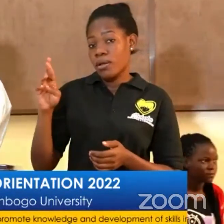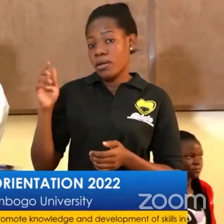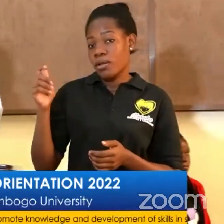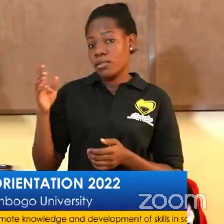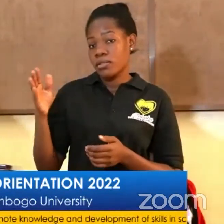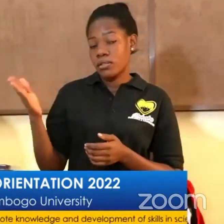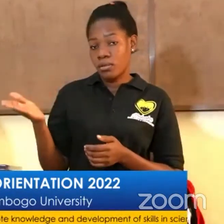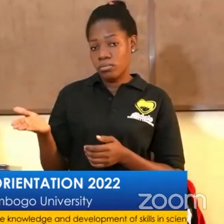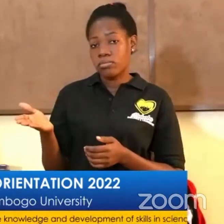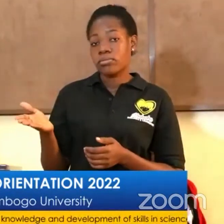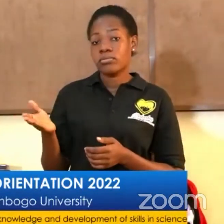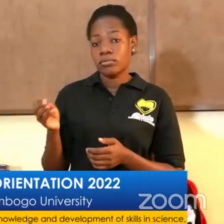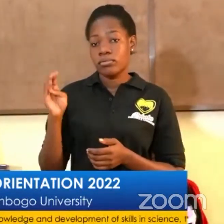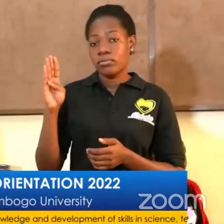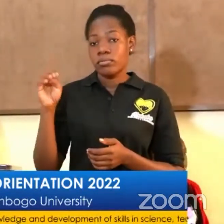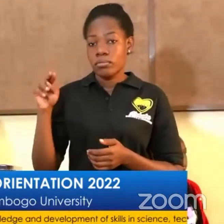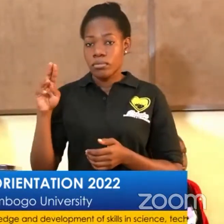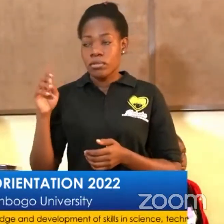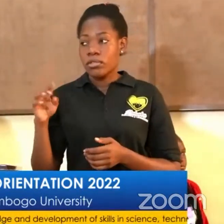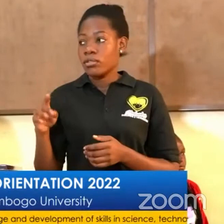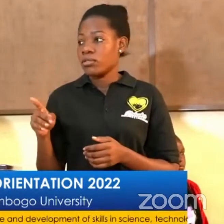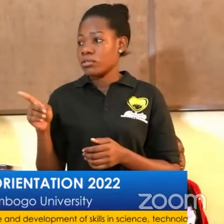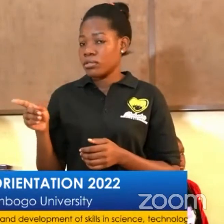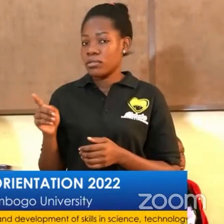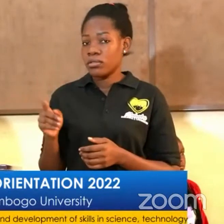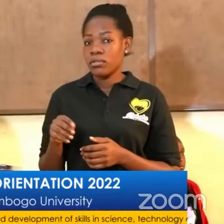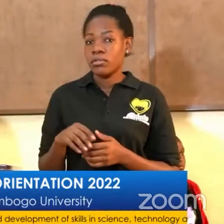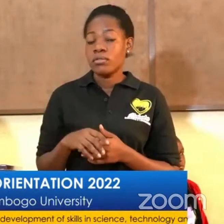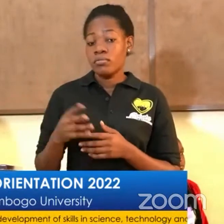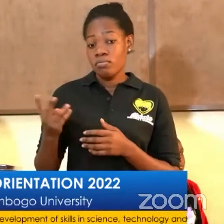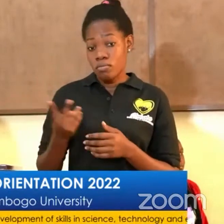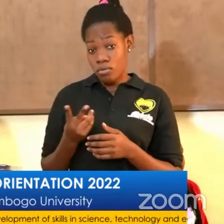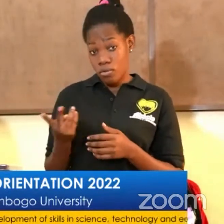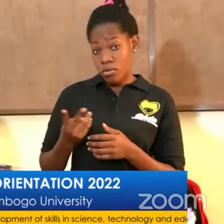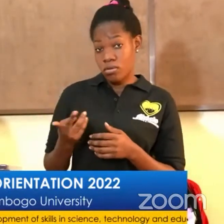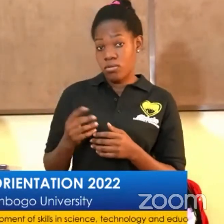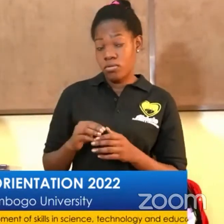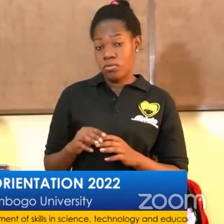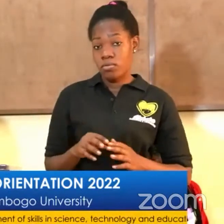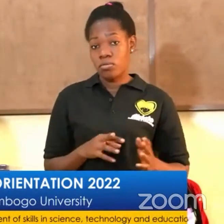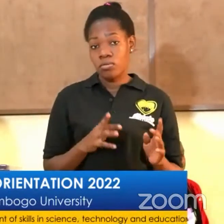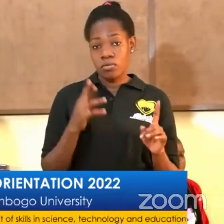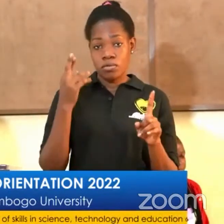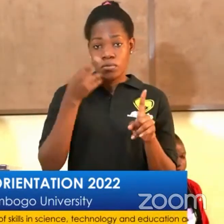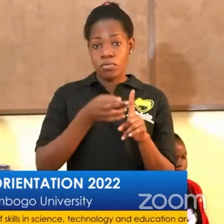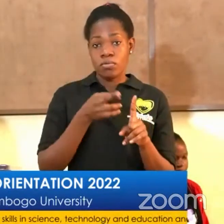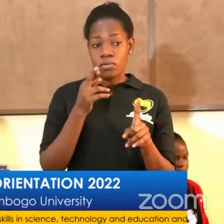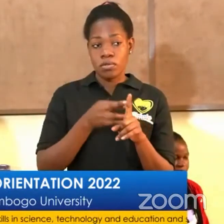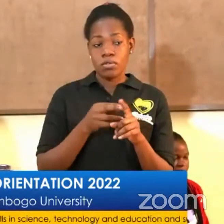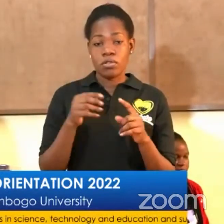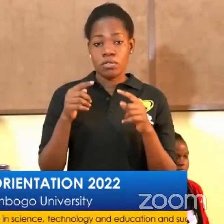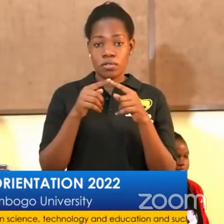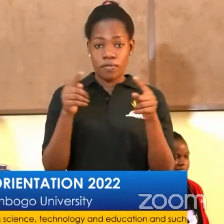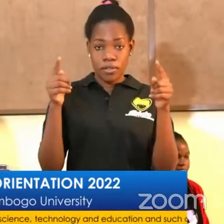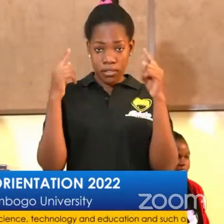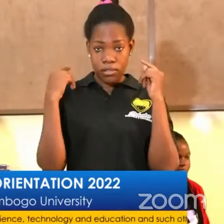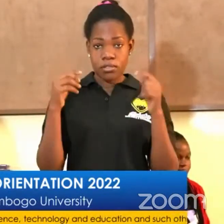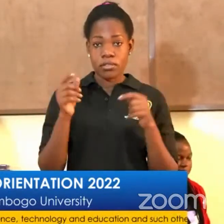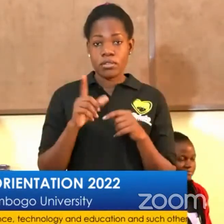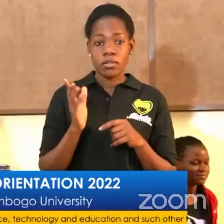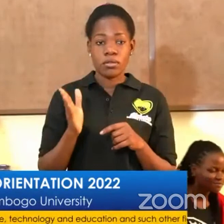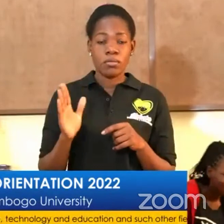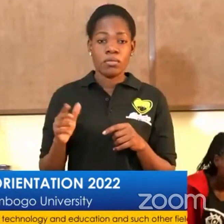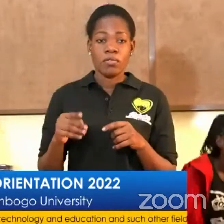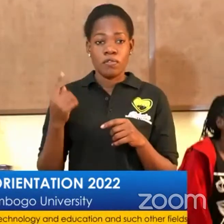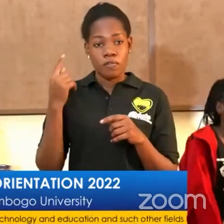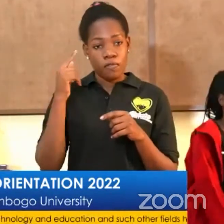Dr. Bule Robert, I and Dr. Bule Robert are going to represent the University Librarian for Kyambogo University. So we